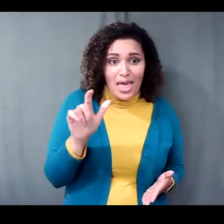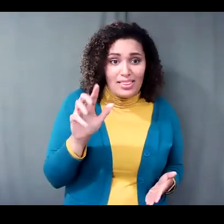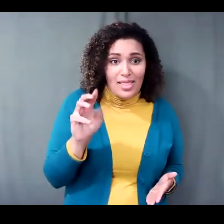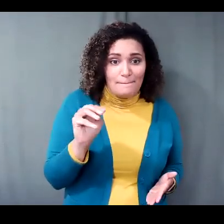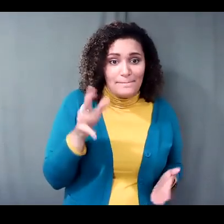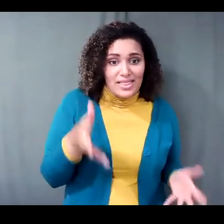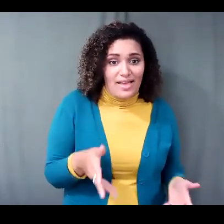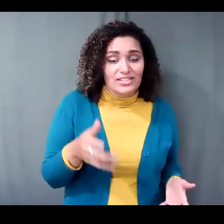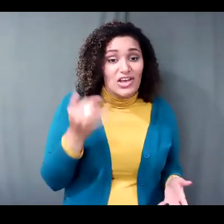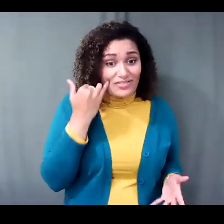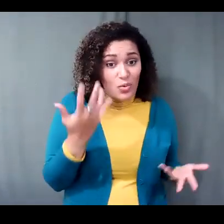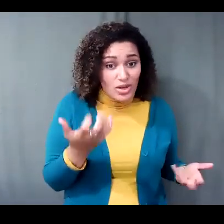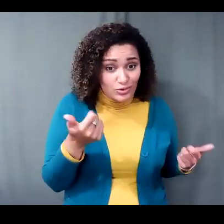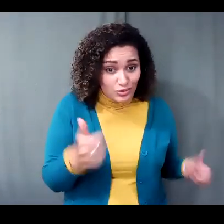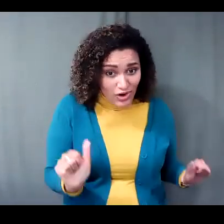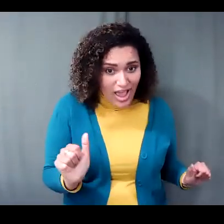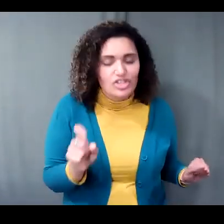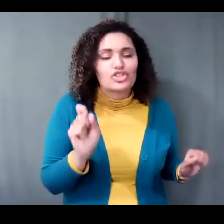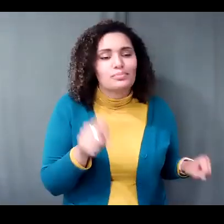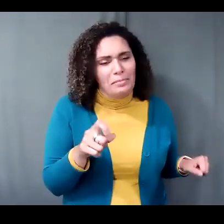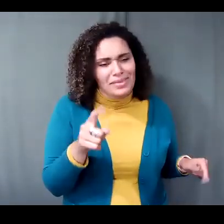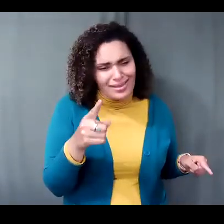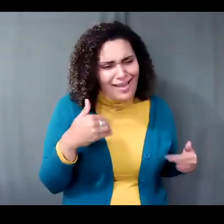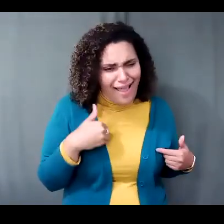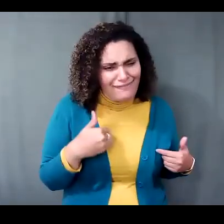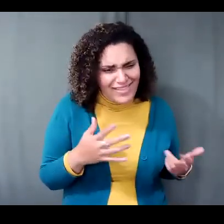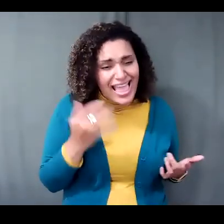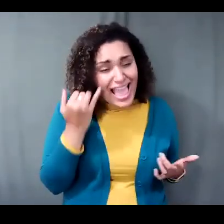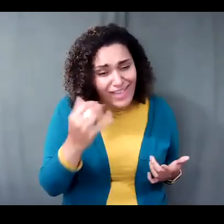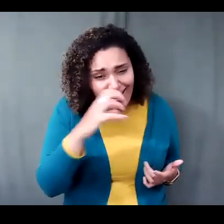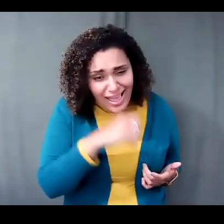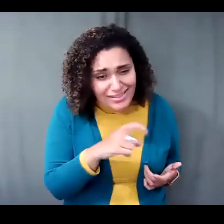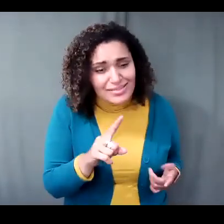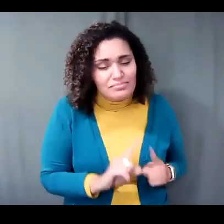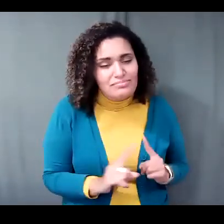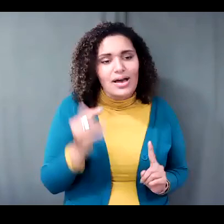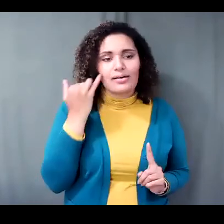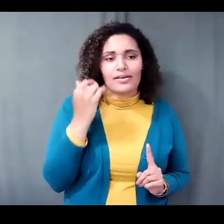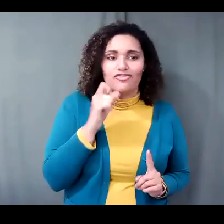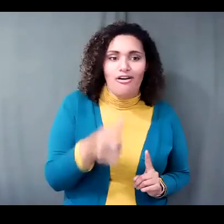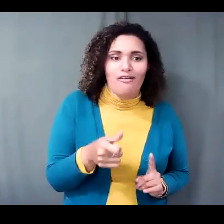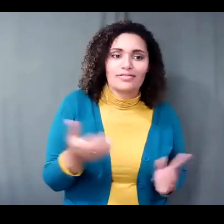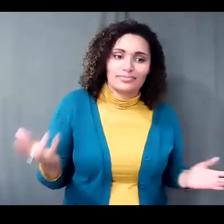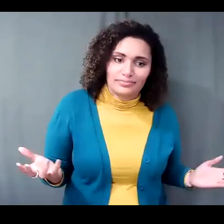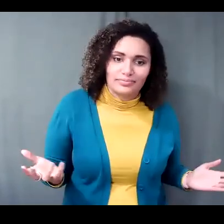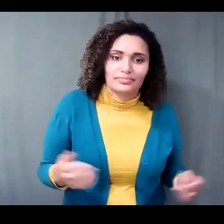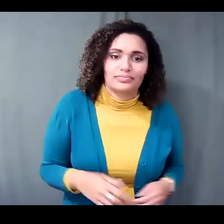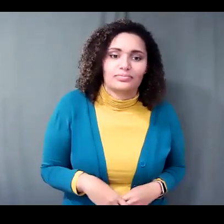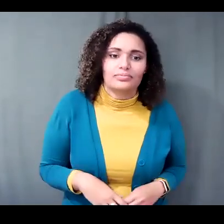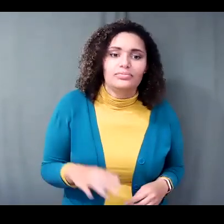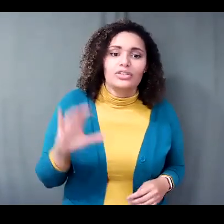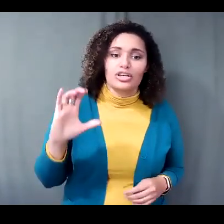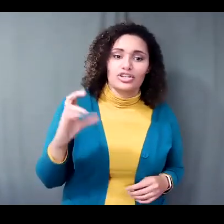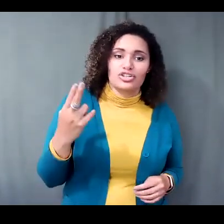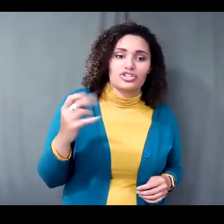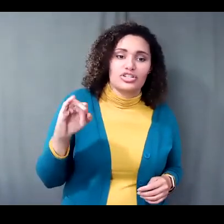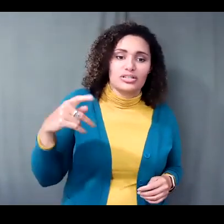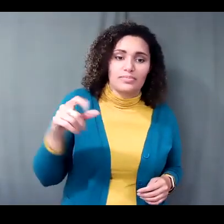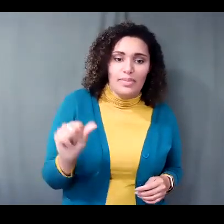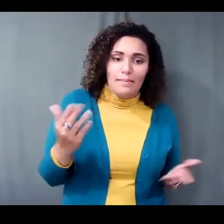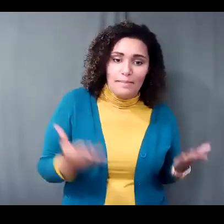So if you're thinking about somebody who you might want to introduce Black Ankle to, or somebody who might have fun learning a little bit more about wine,